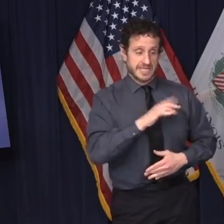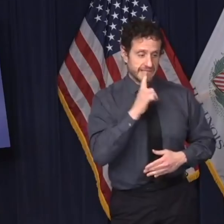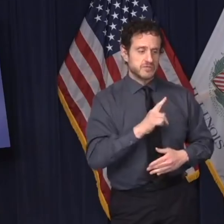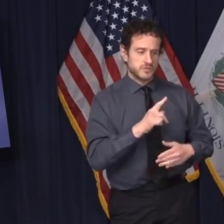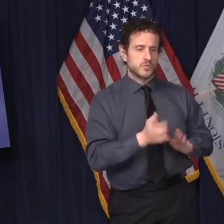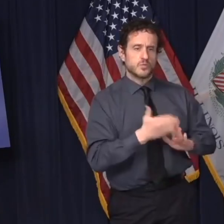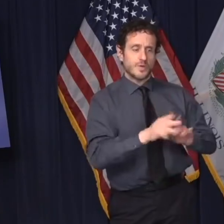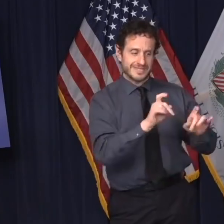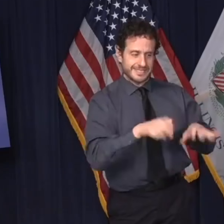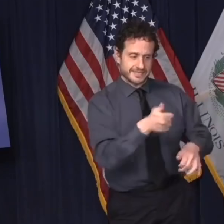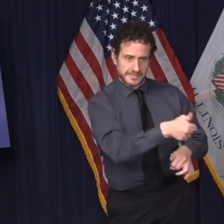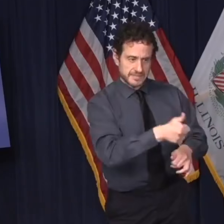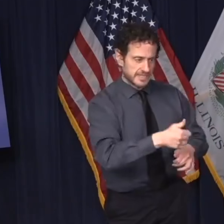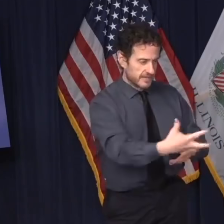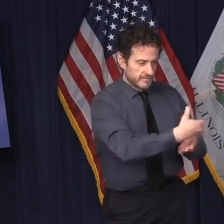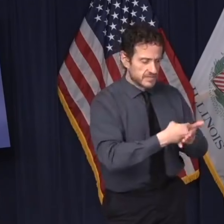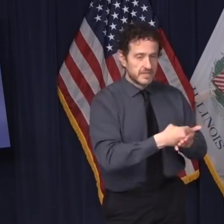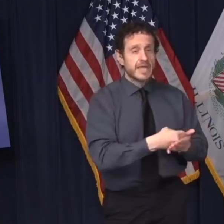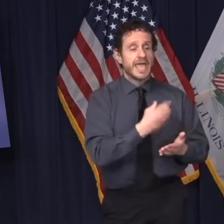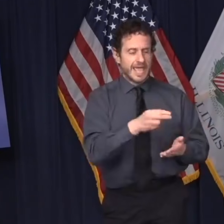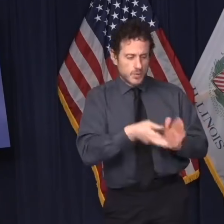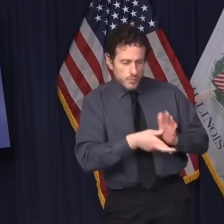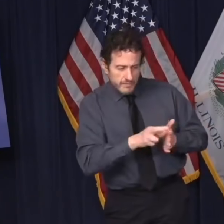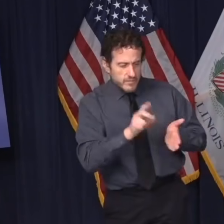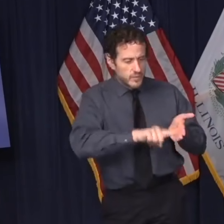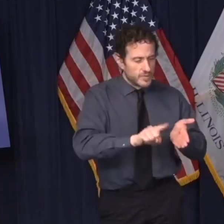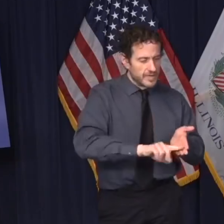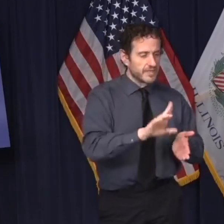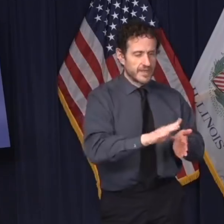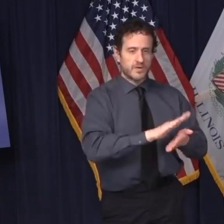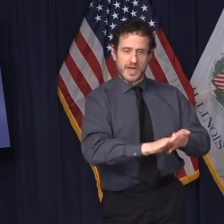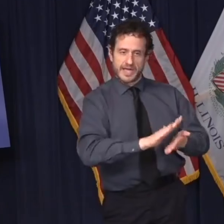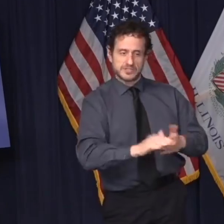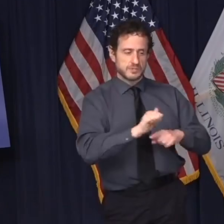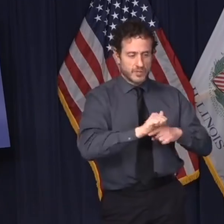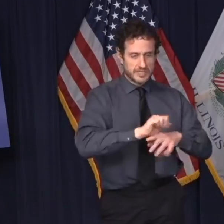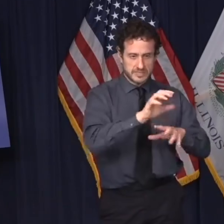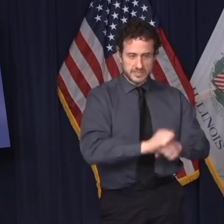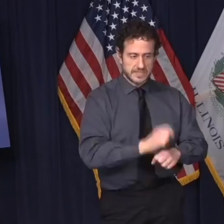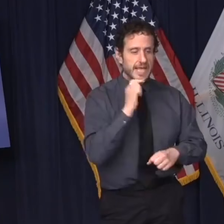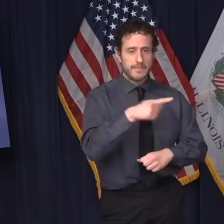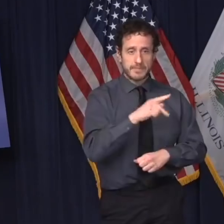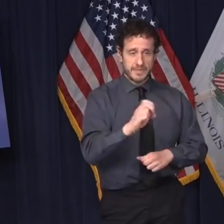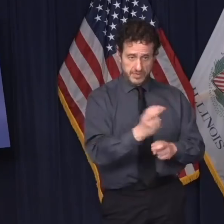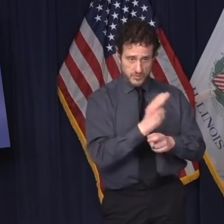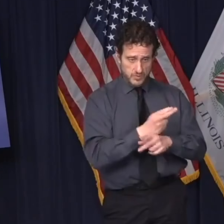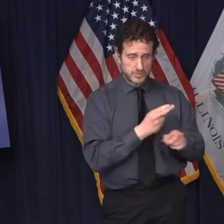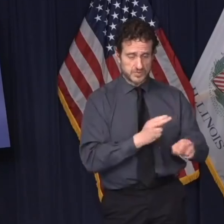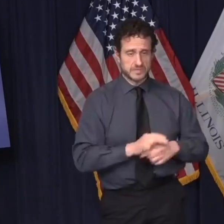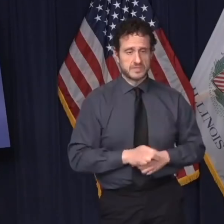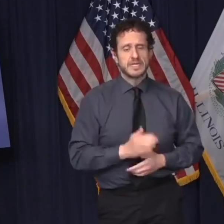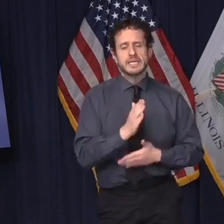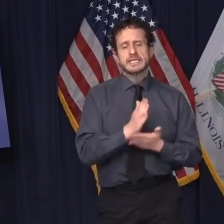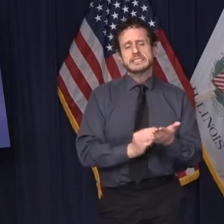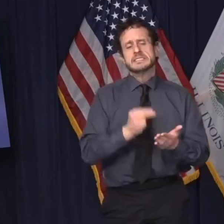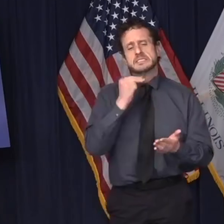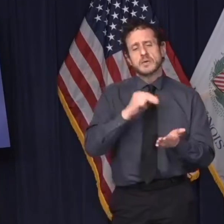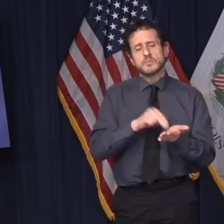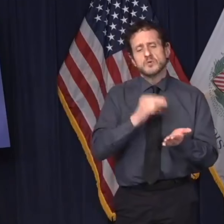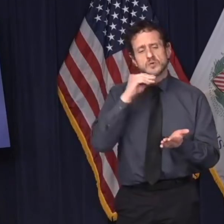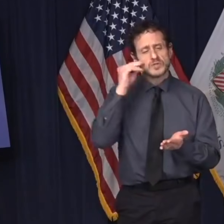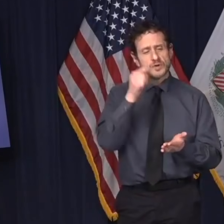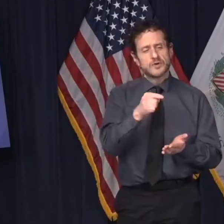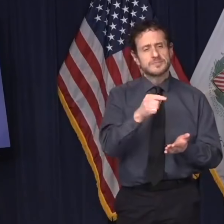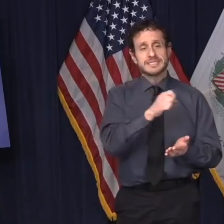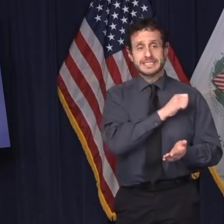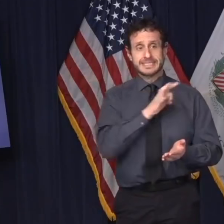and improving the facility's hygiene practices and PPE use. With some homes low on staff due